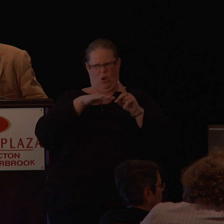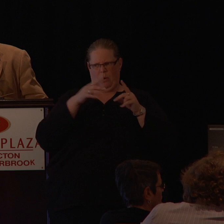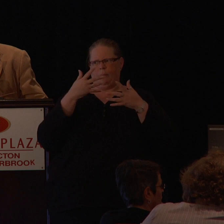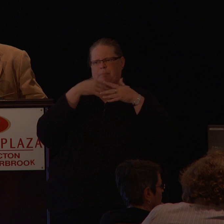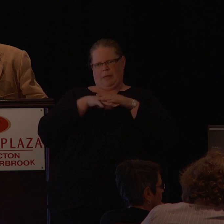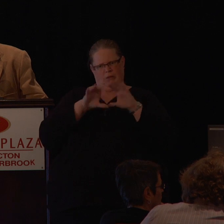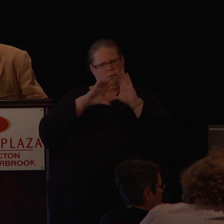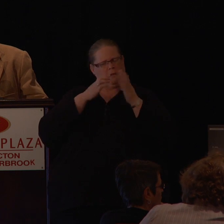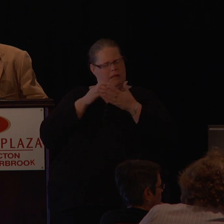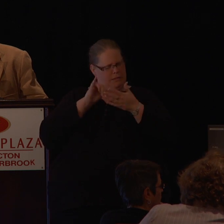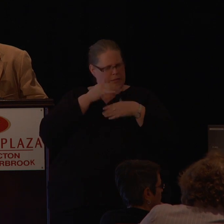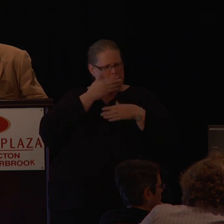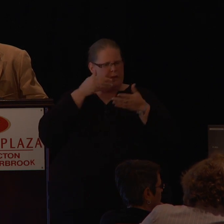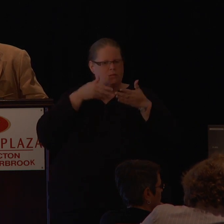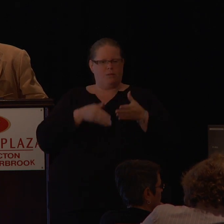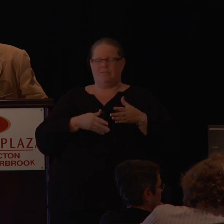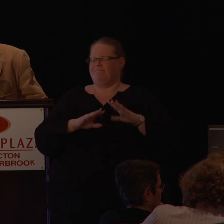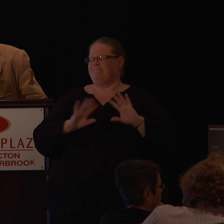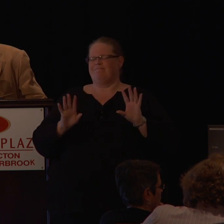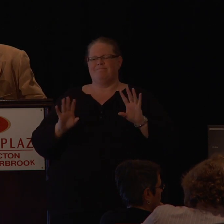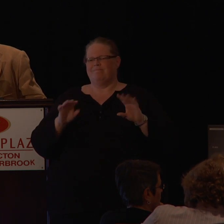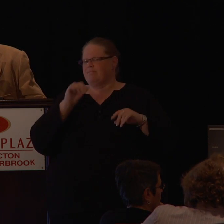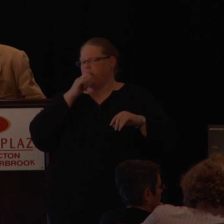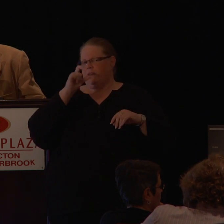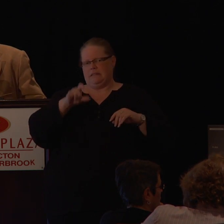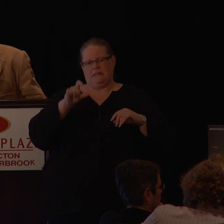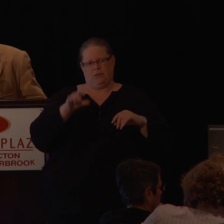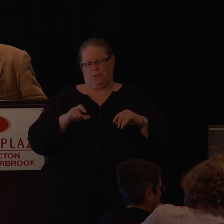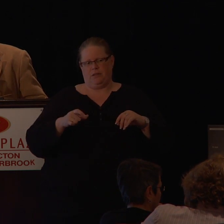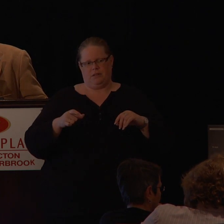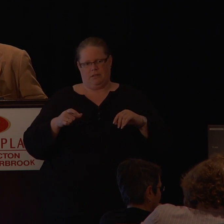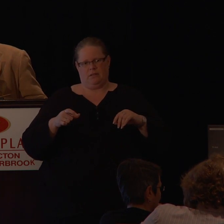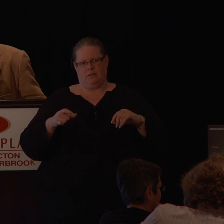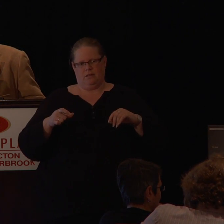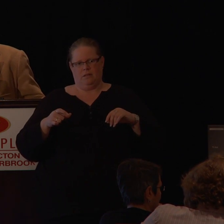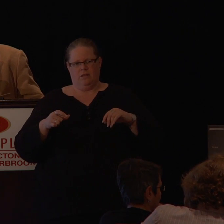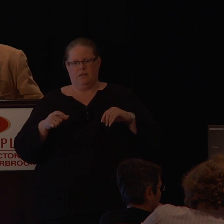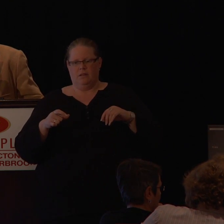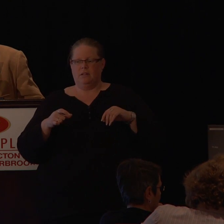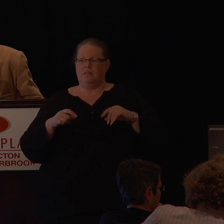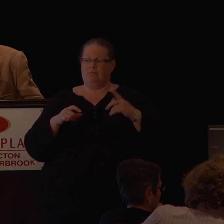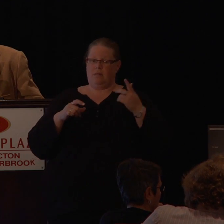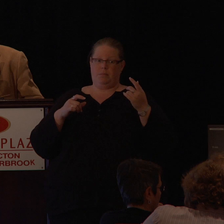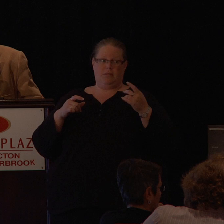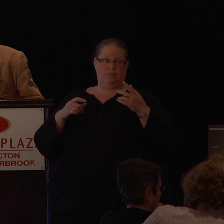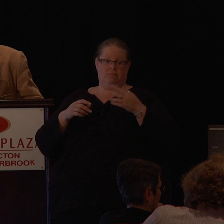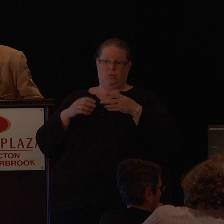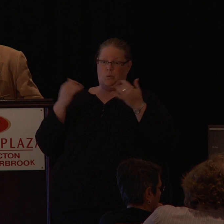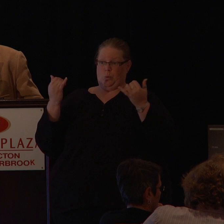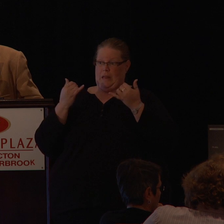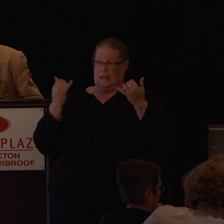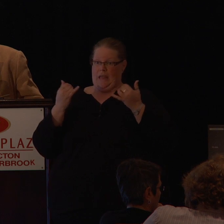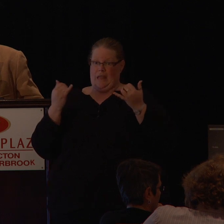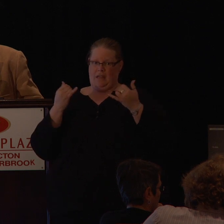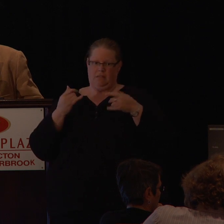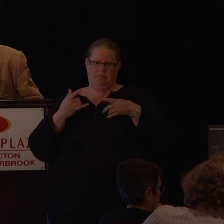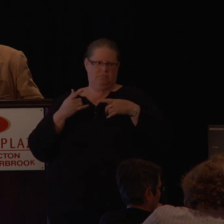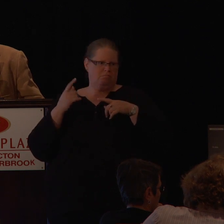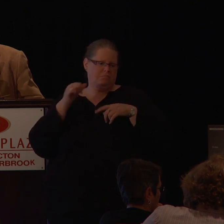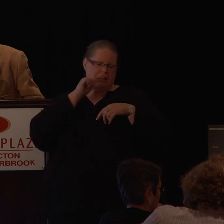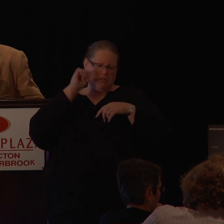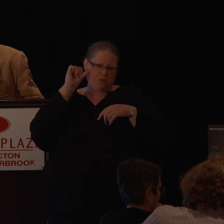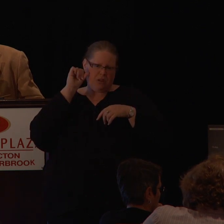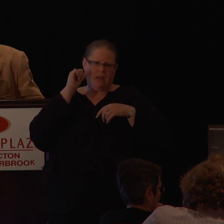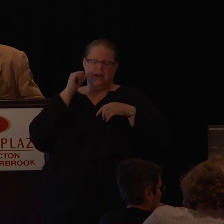That's a substitution. At the end of the day, we heard some brilliant legal minds here in the last couple